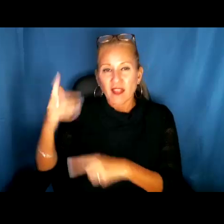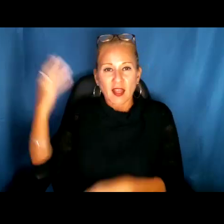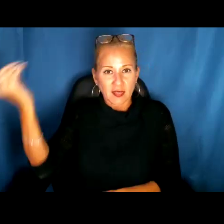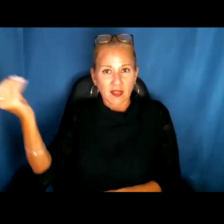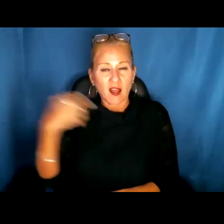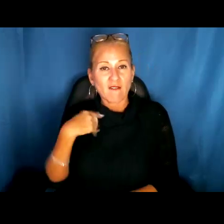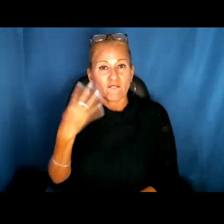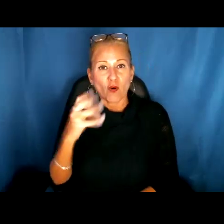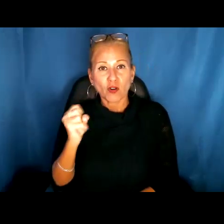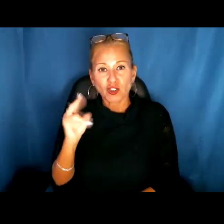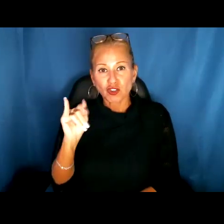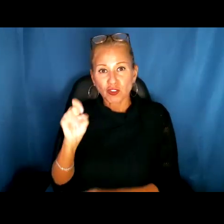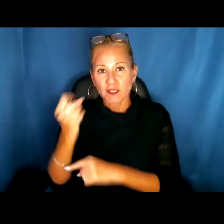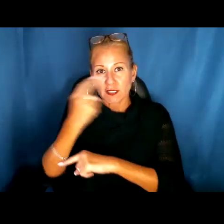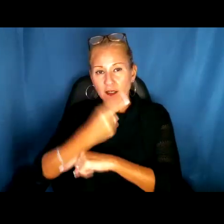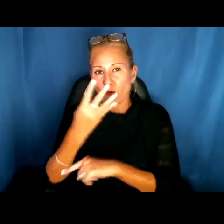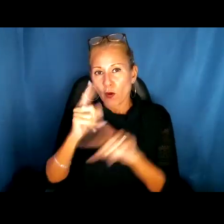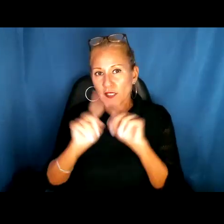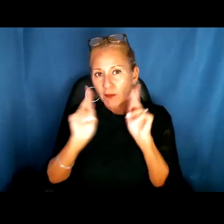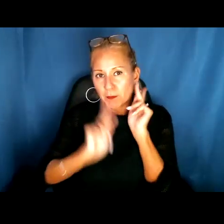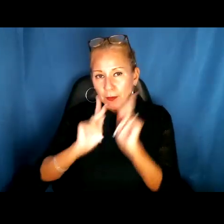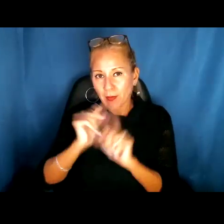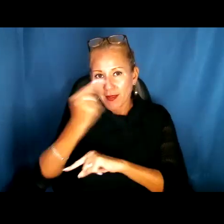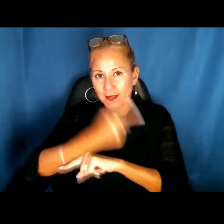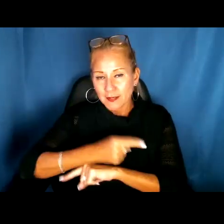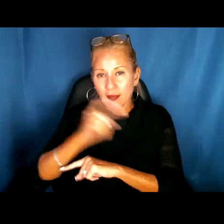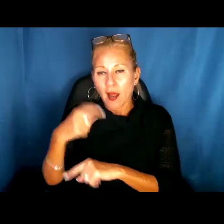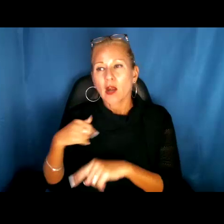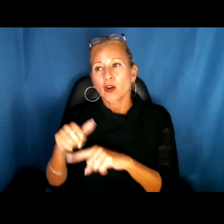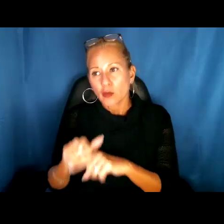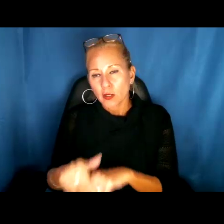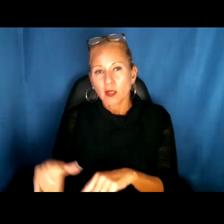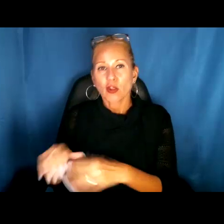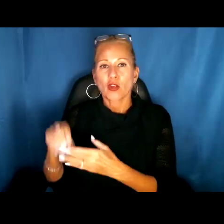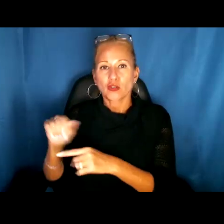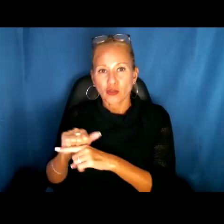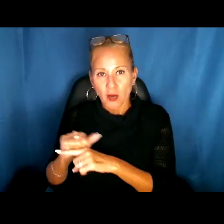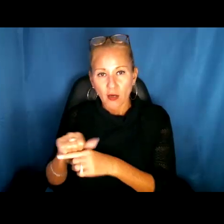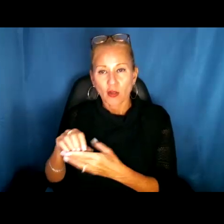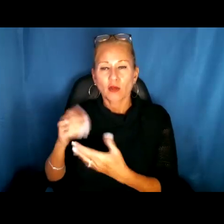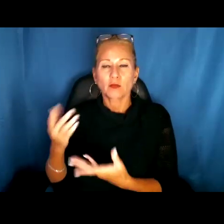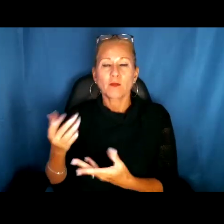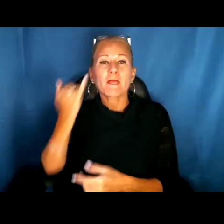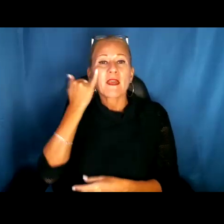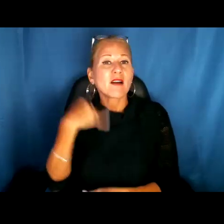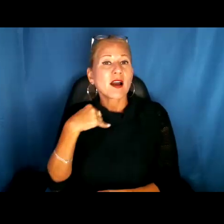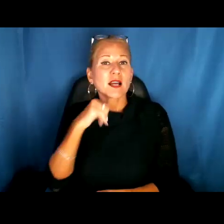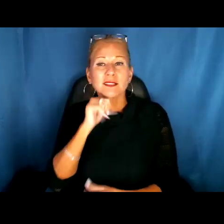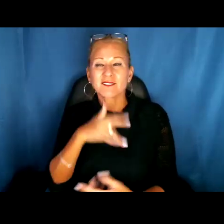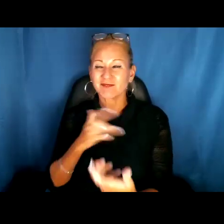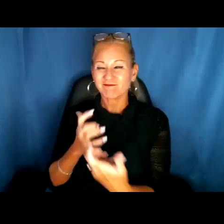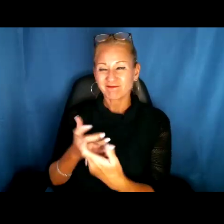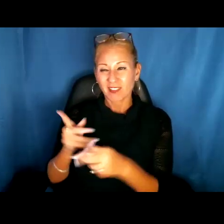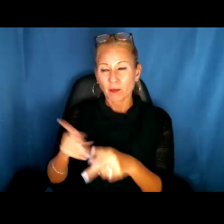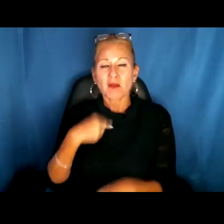I had 4 shifts a day, which meant 4 different people a day they had to train and learn. If I didn't mesh with someone, I could